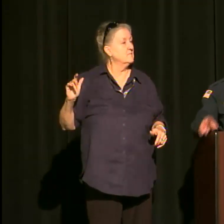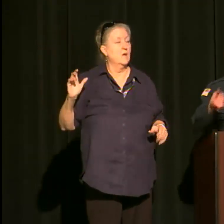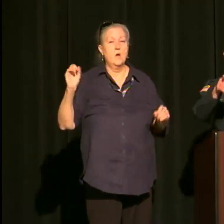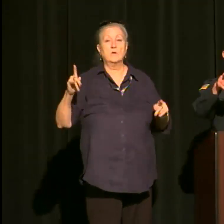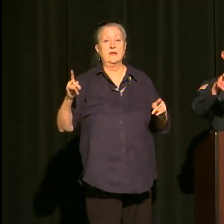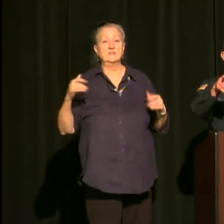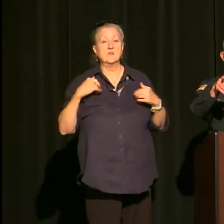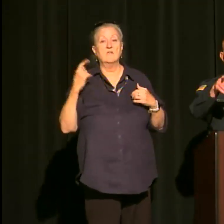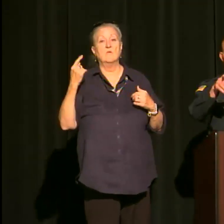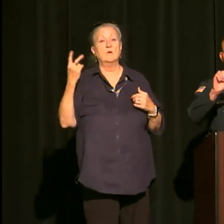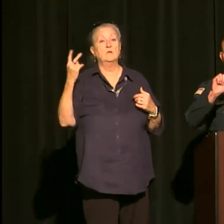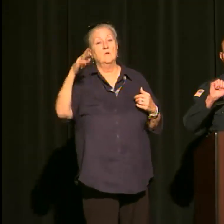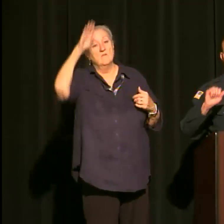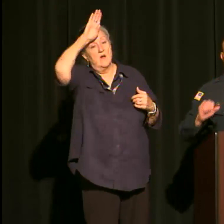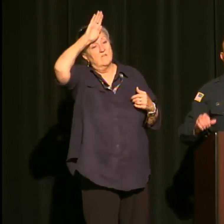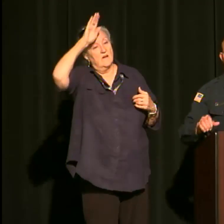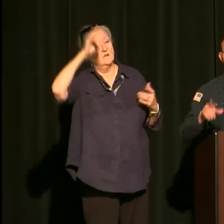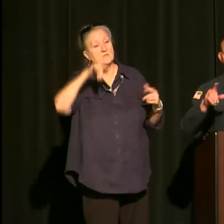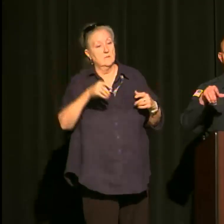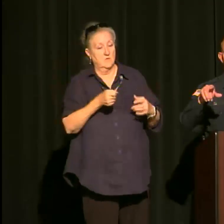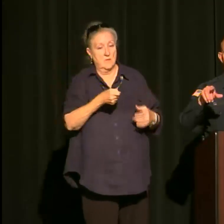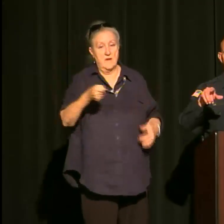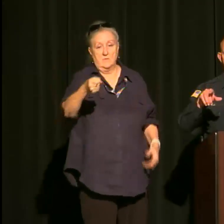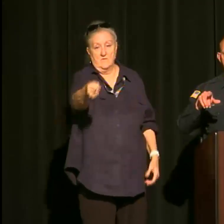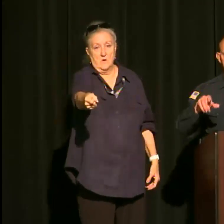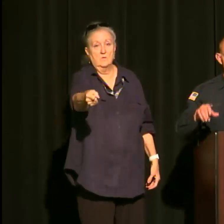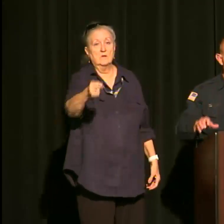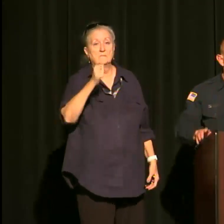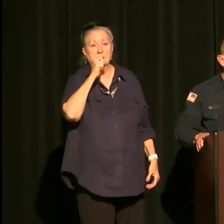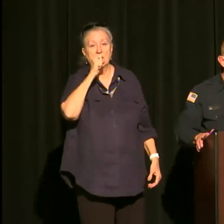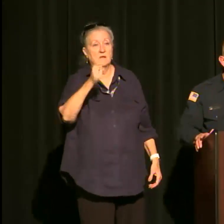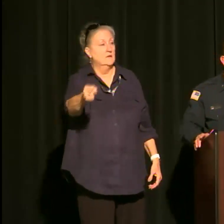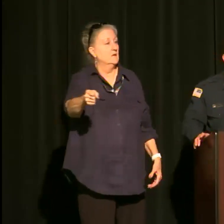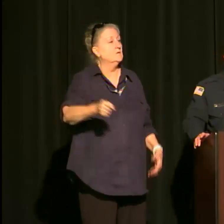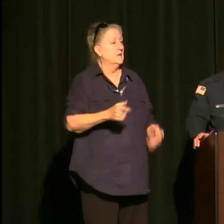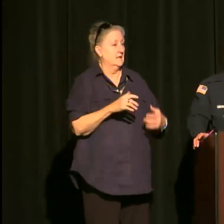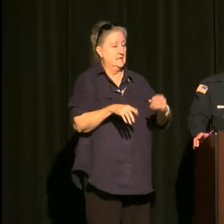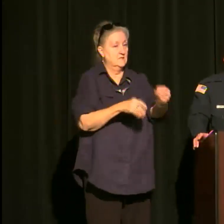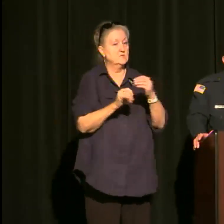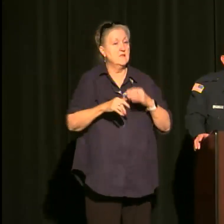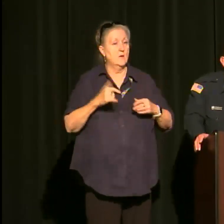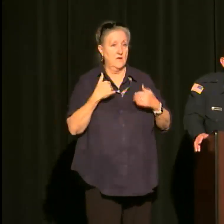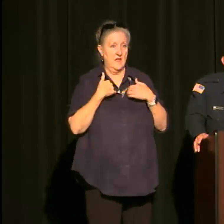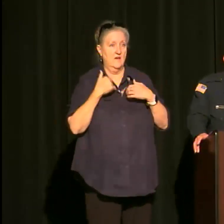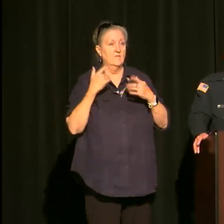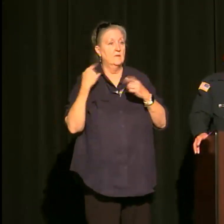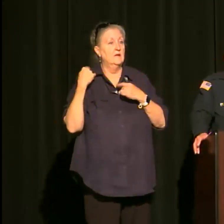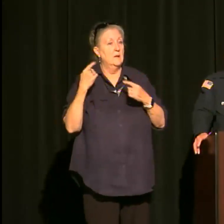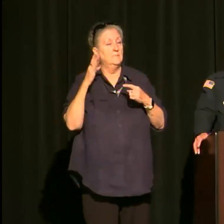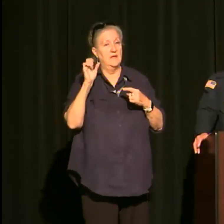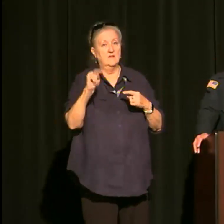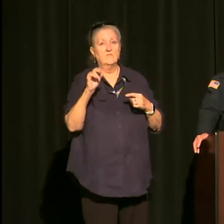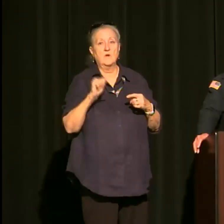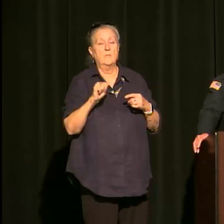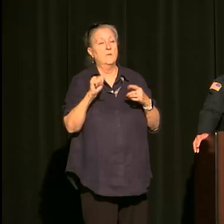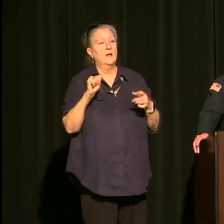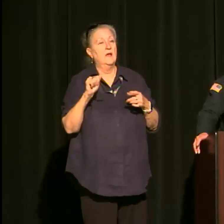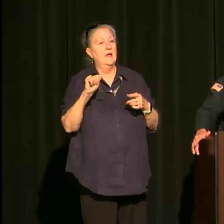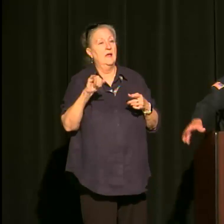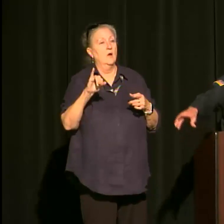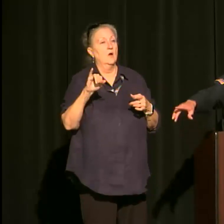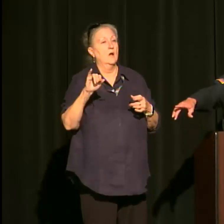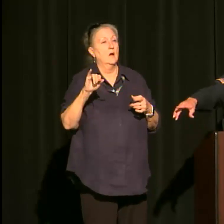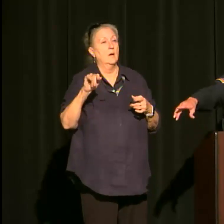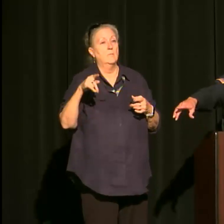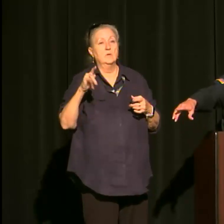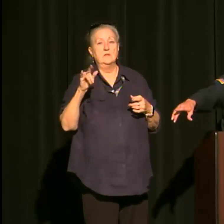Okay, so we have a couple of firefighters that will come around with a microphone. In addition to that, we have Ben from the Air Pollution Control Board, who is